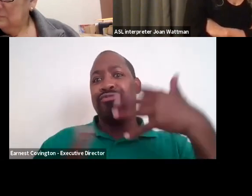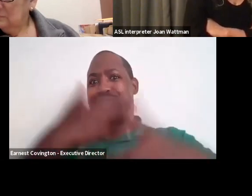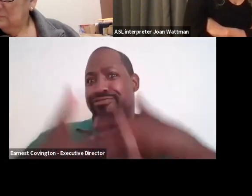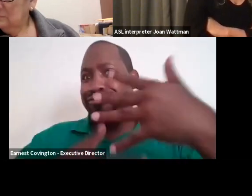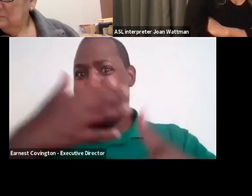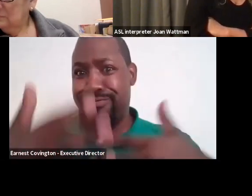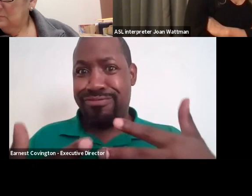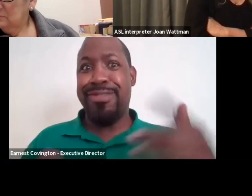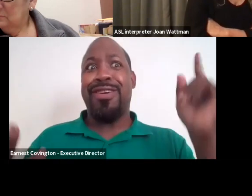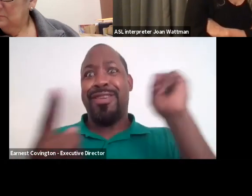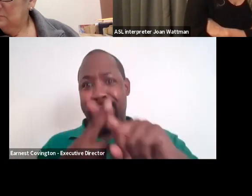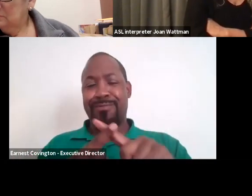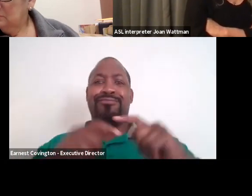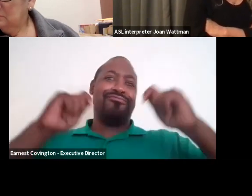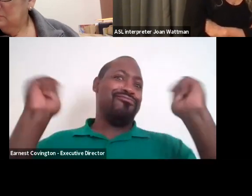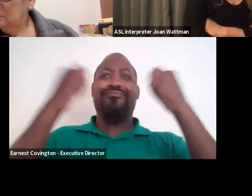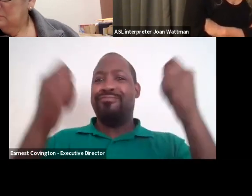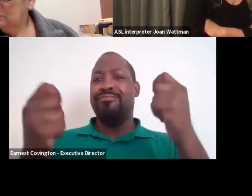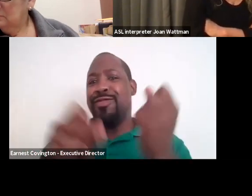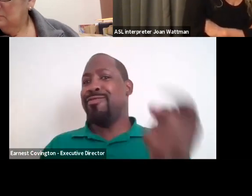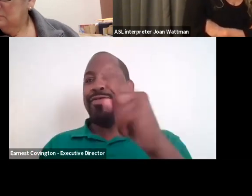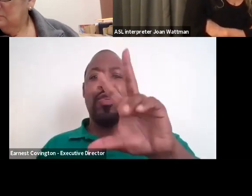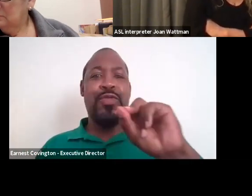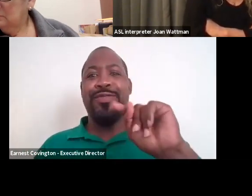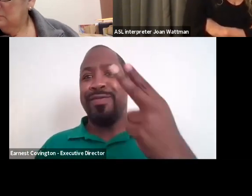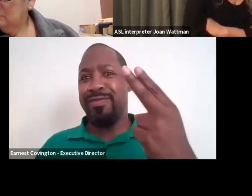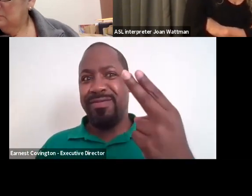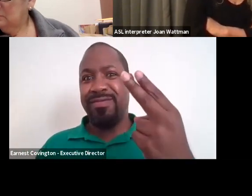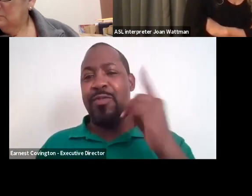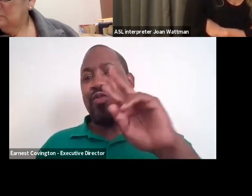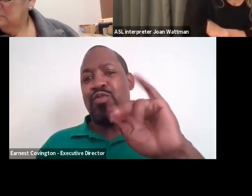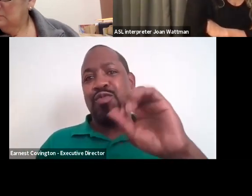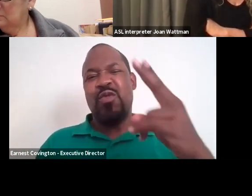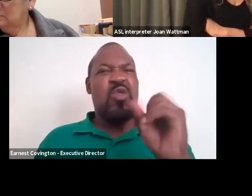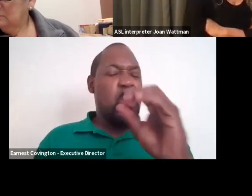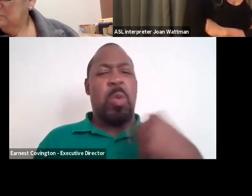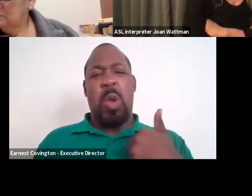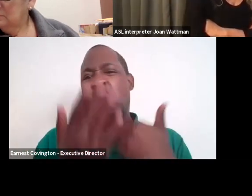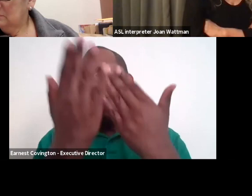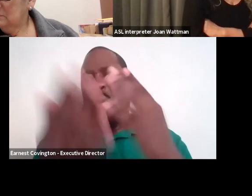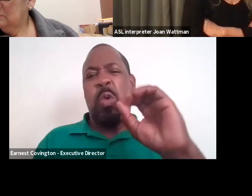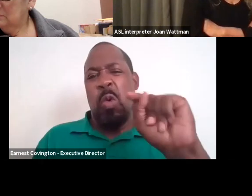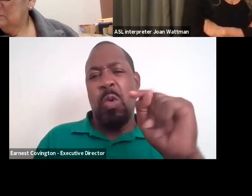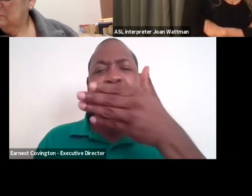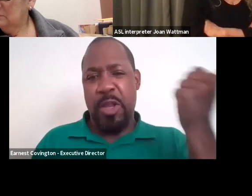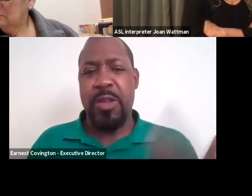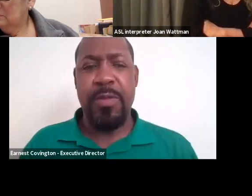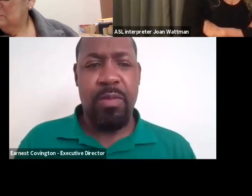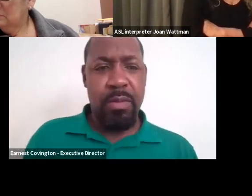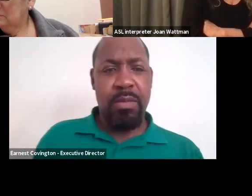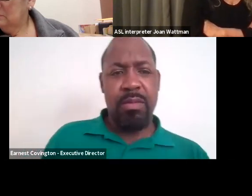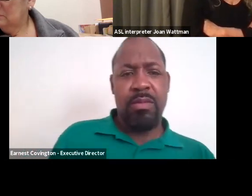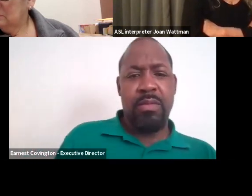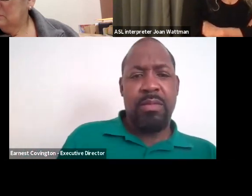will start the year of celebration for the 30th for us, for